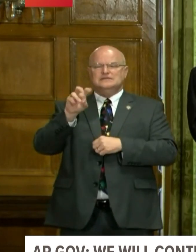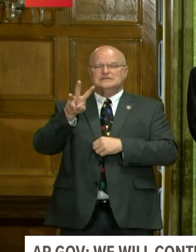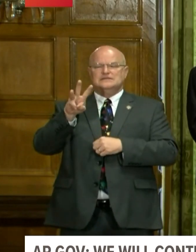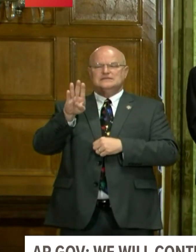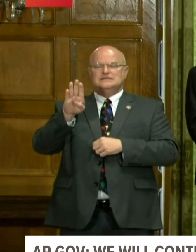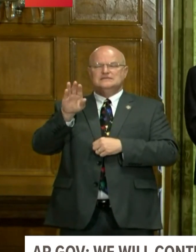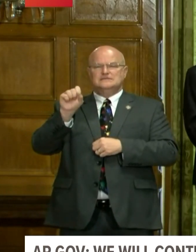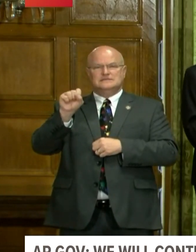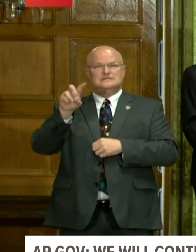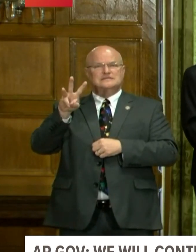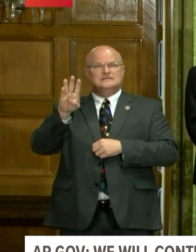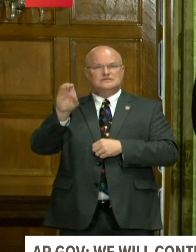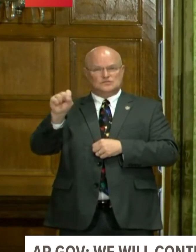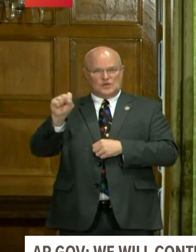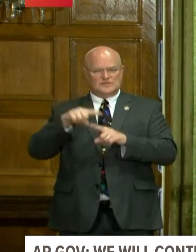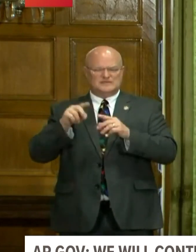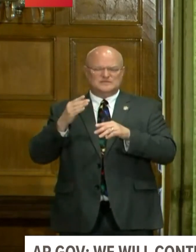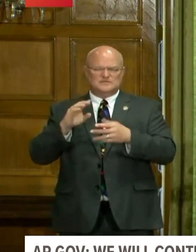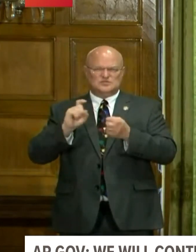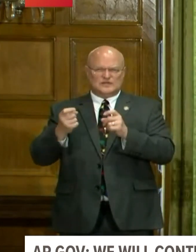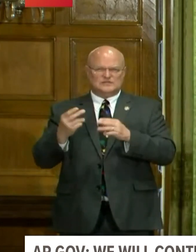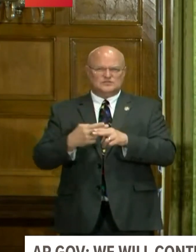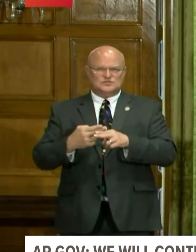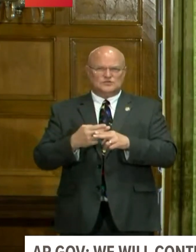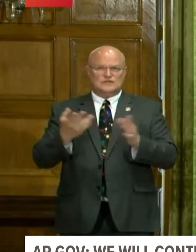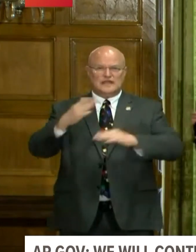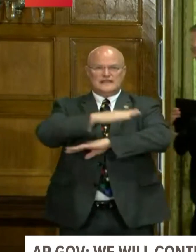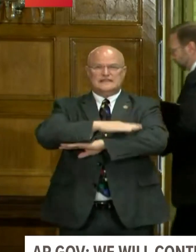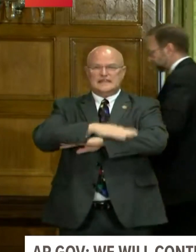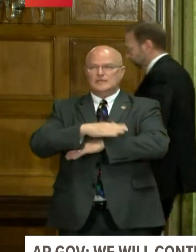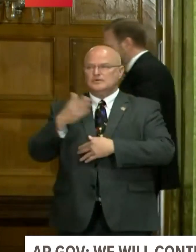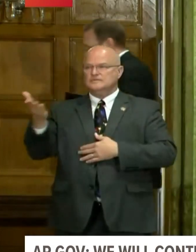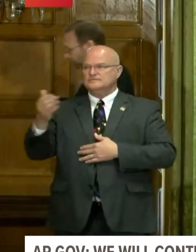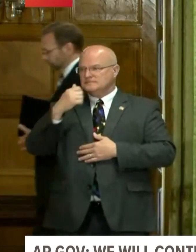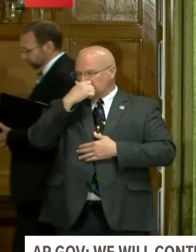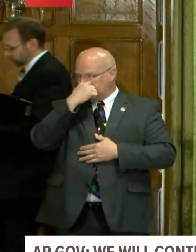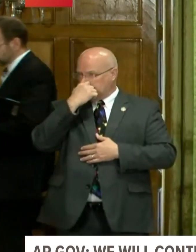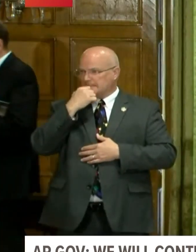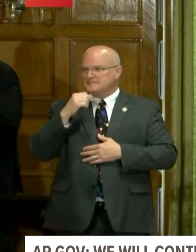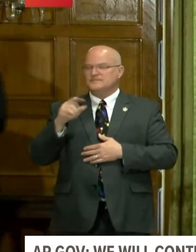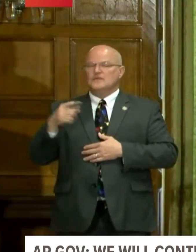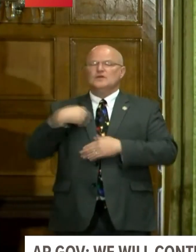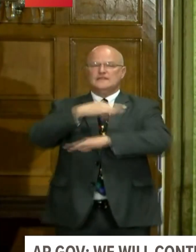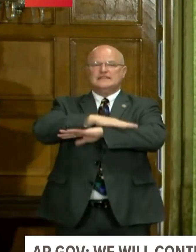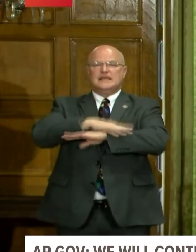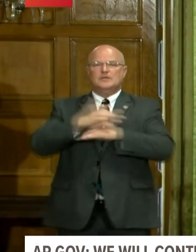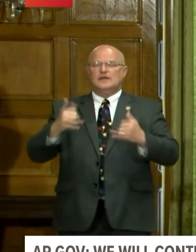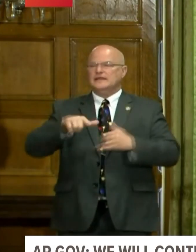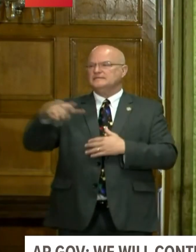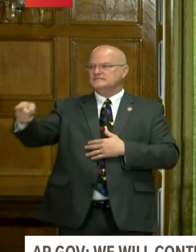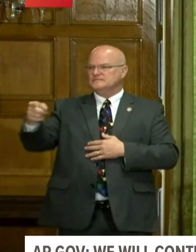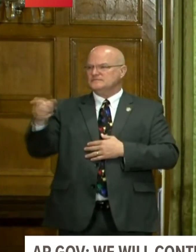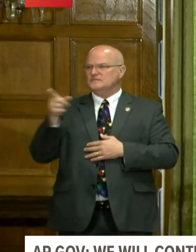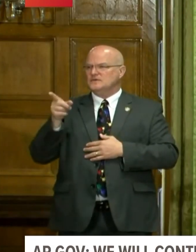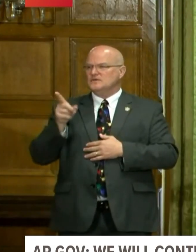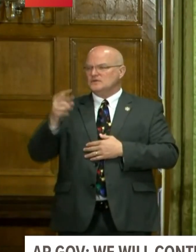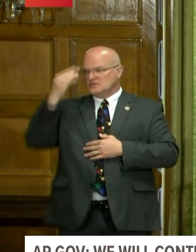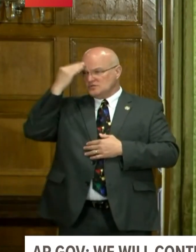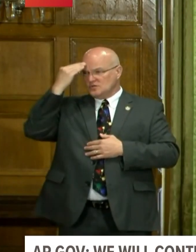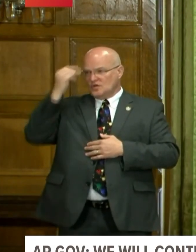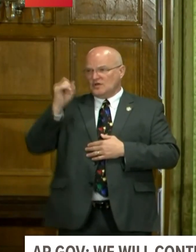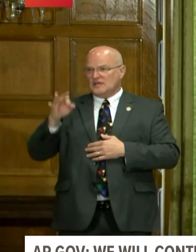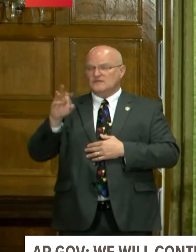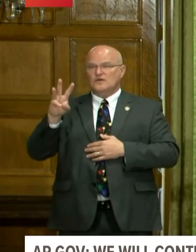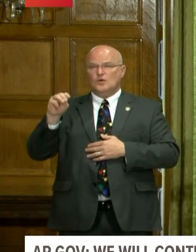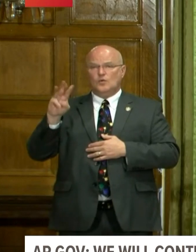be corrected fairly soon. To the table, right here. Yeah, no, we're at the table. Governor, do you know